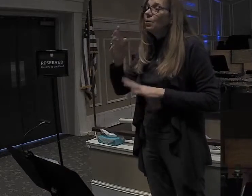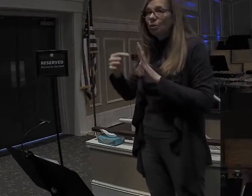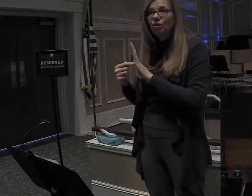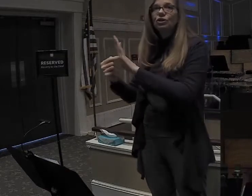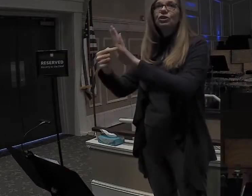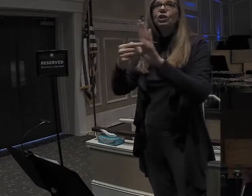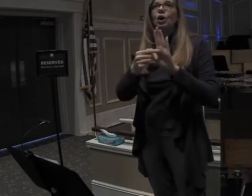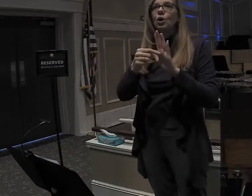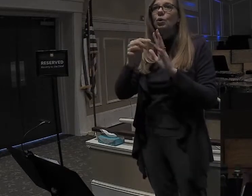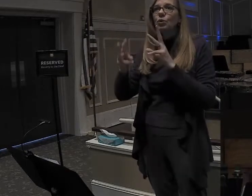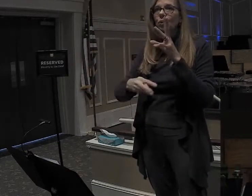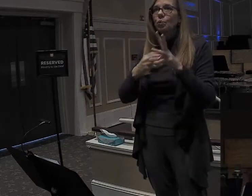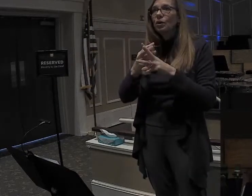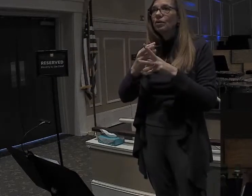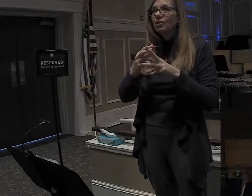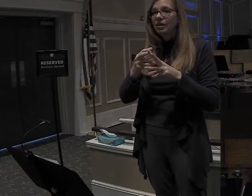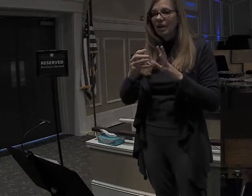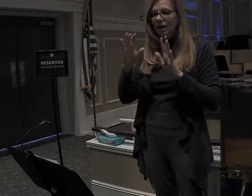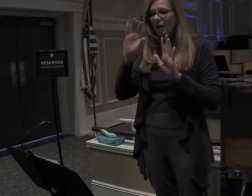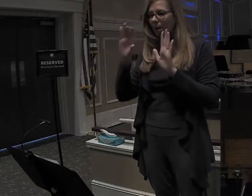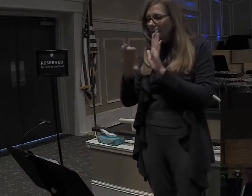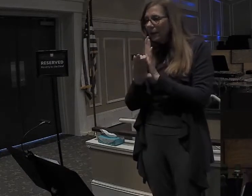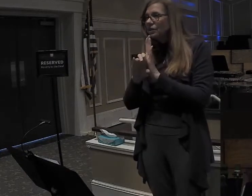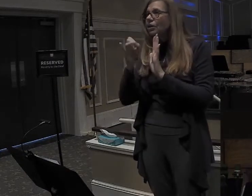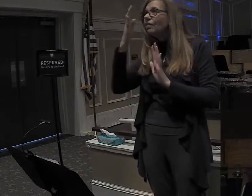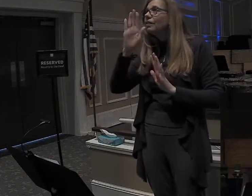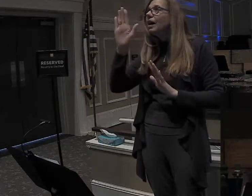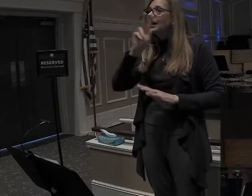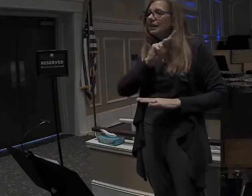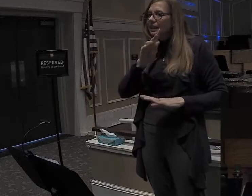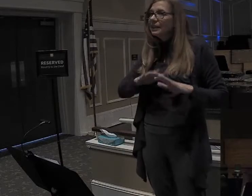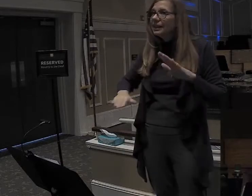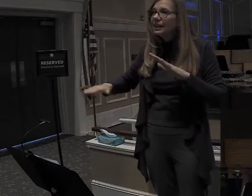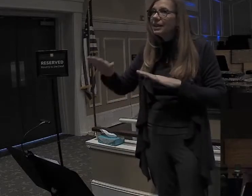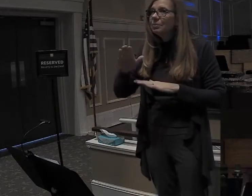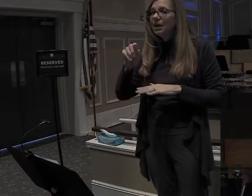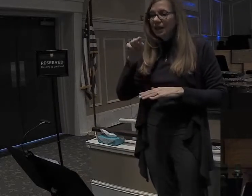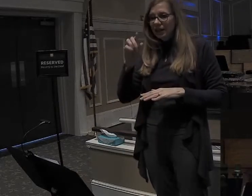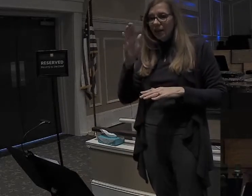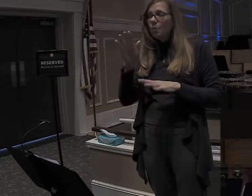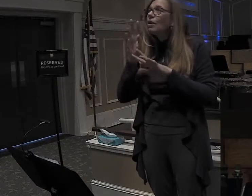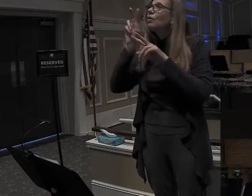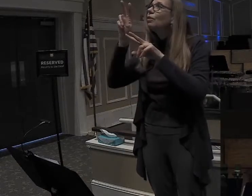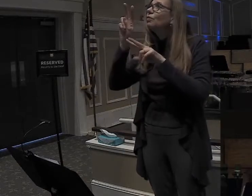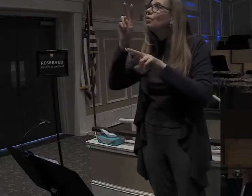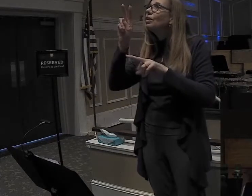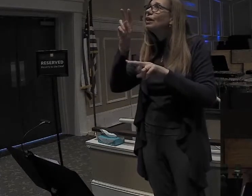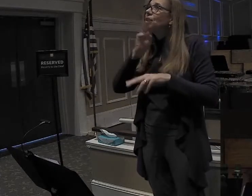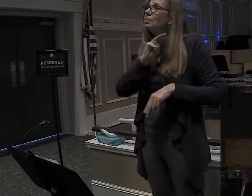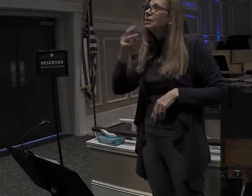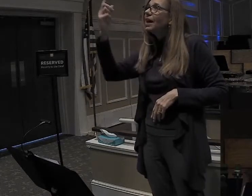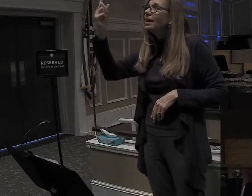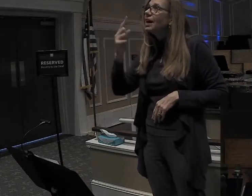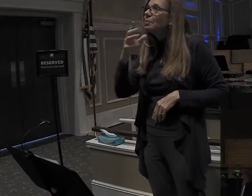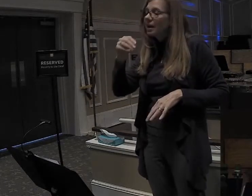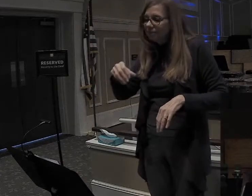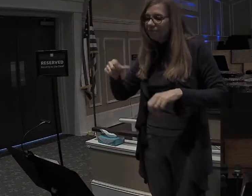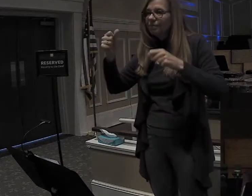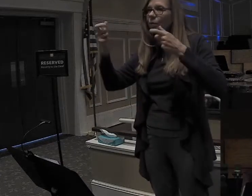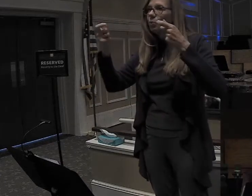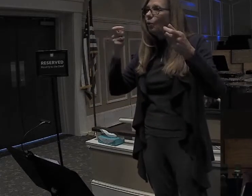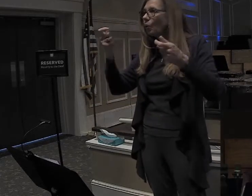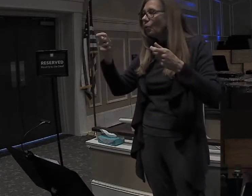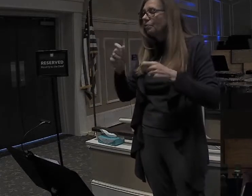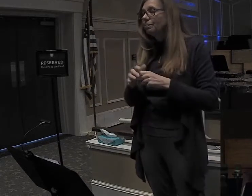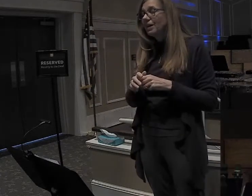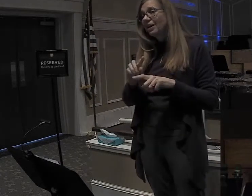a picture of God's kingdom, that they would anticipate the coming of Messiah and his eventual rule and reign.